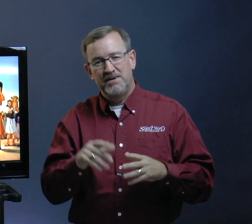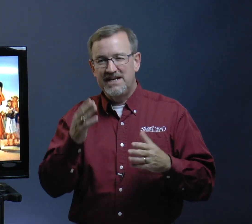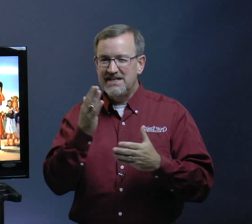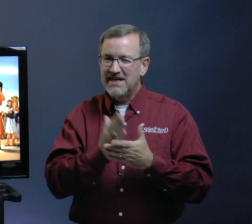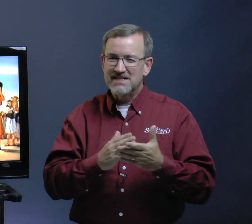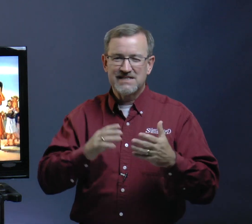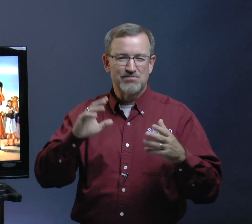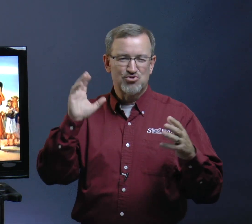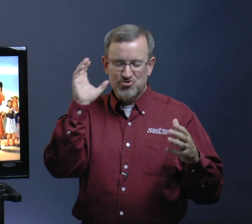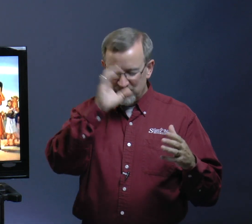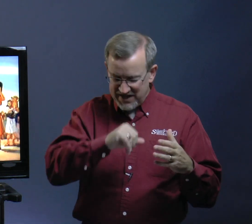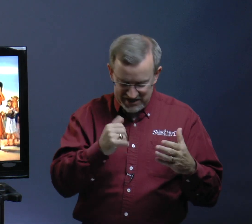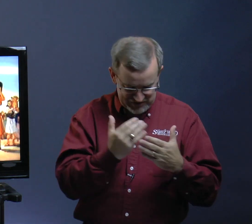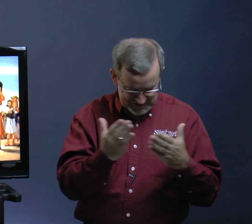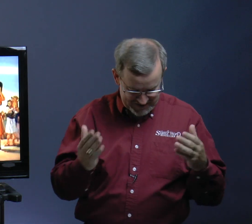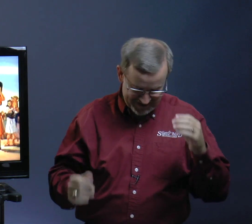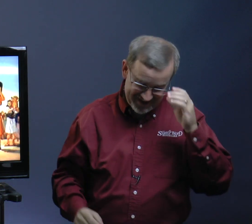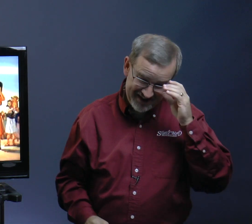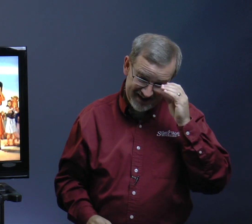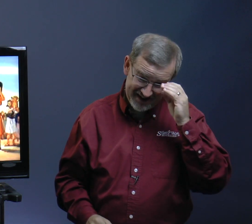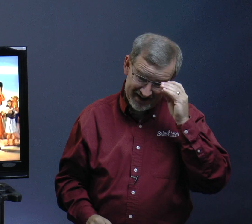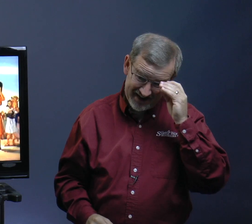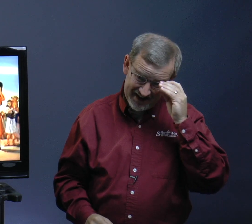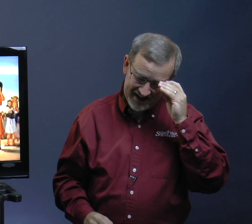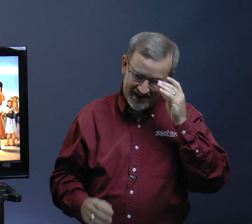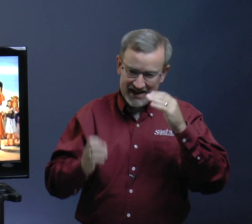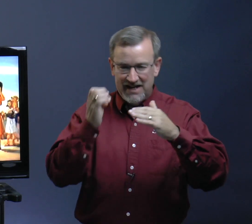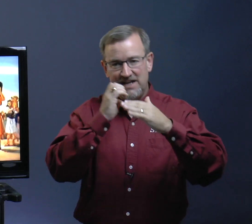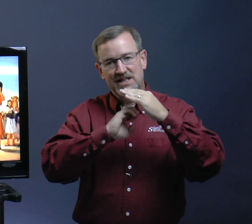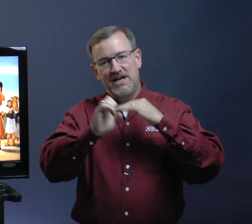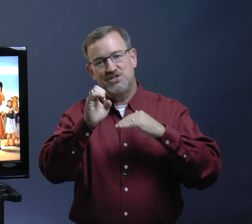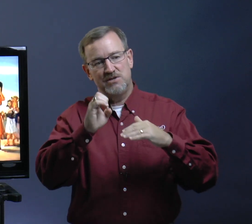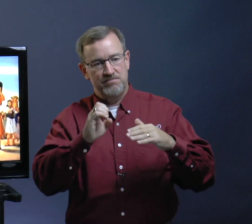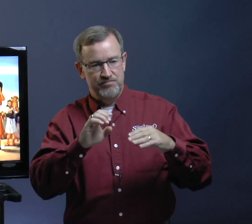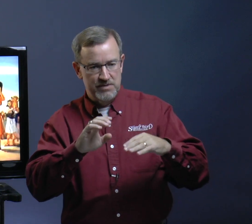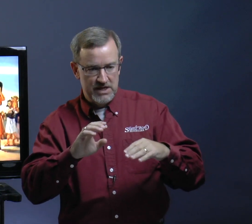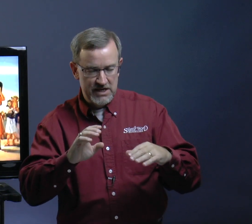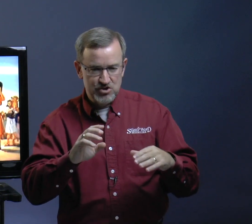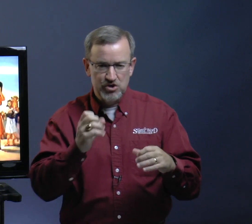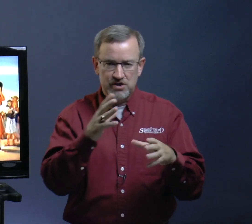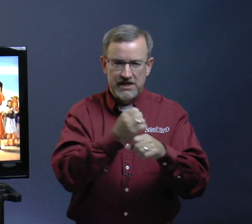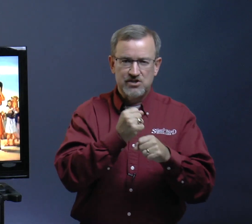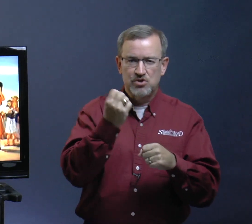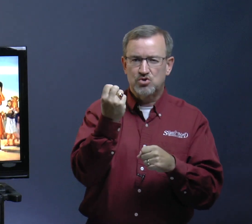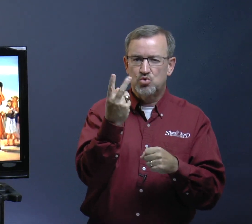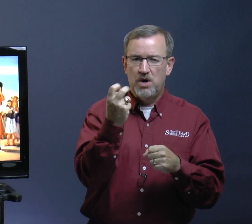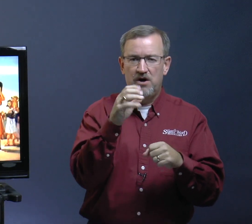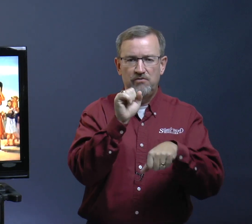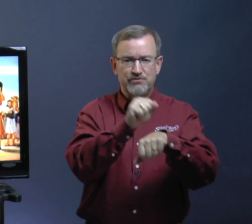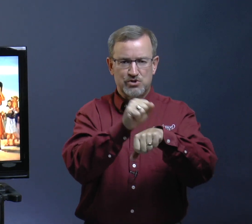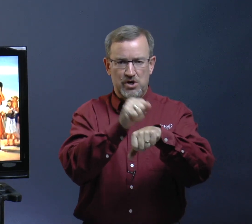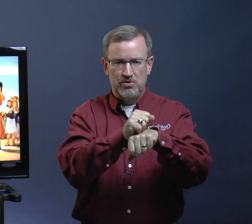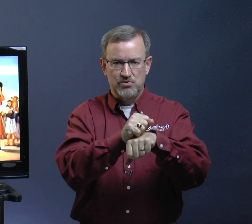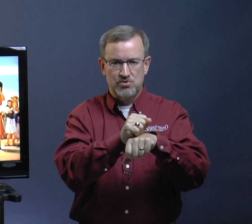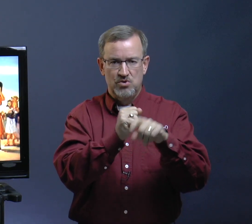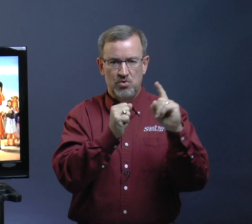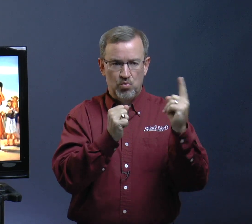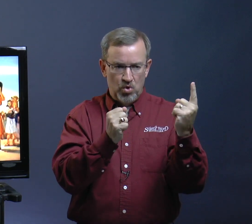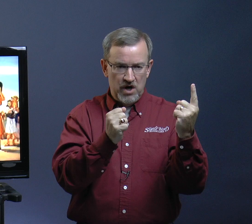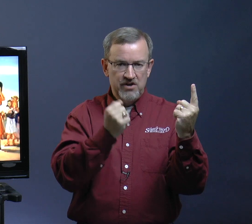he does some strange things. Elijah, he took 12 stones, one